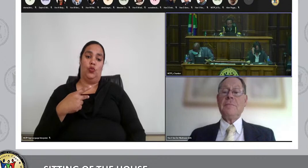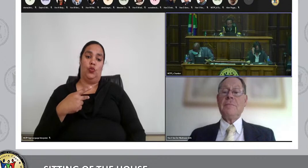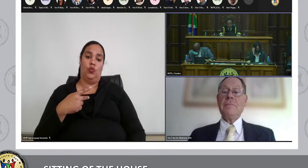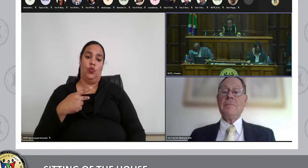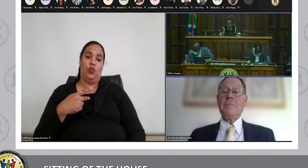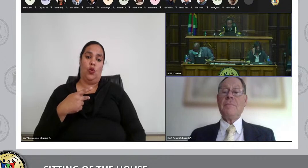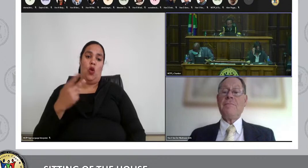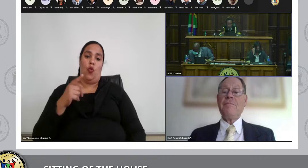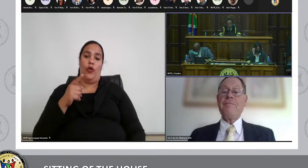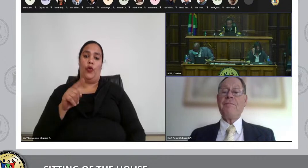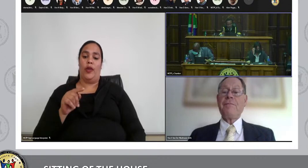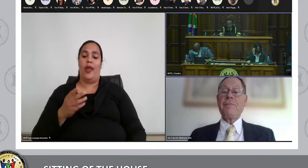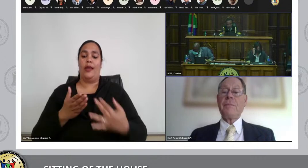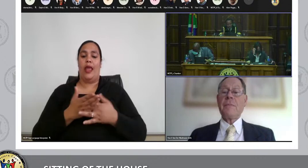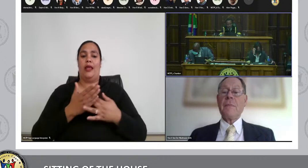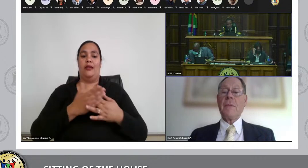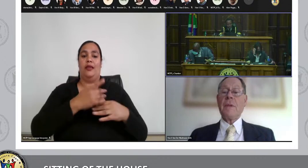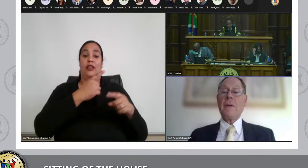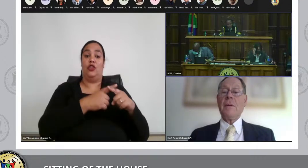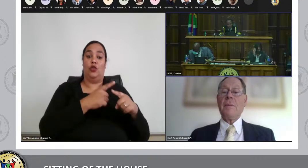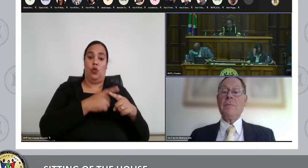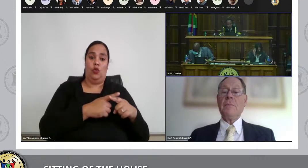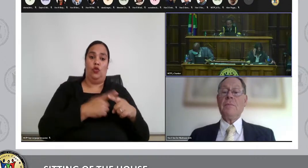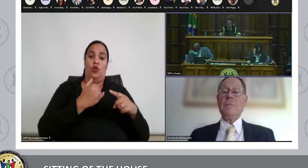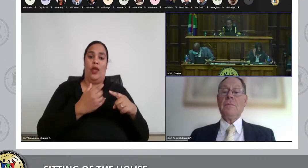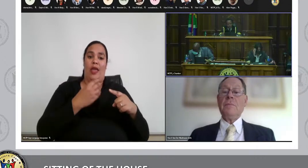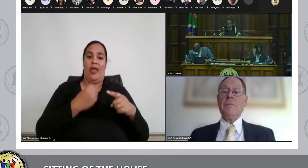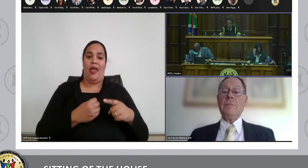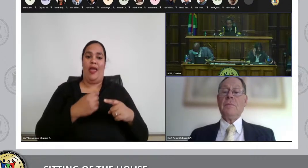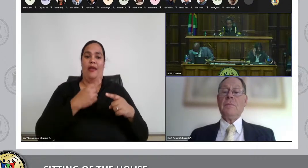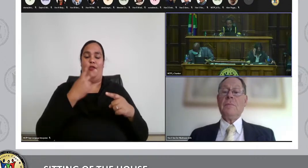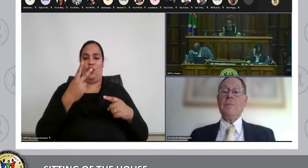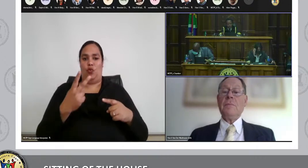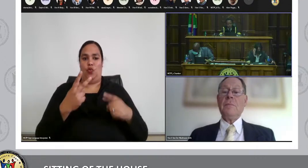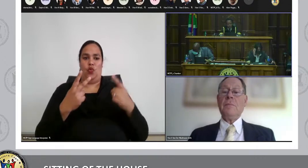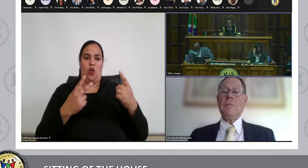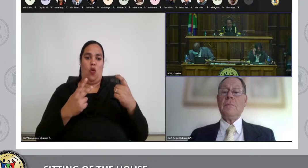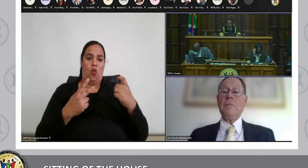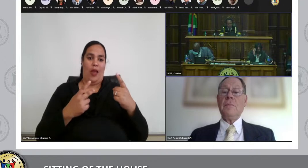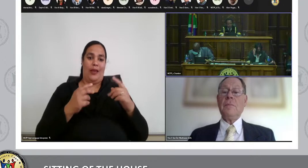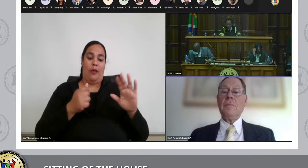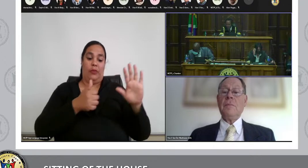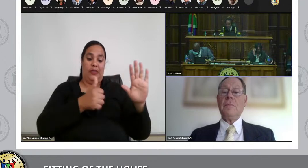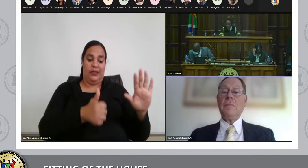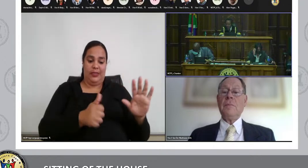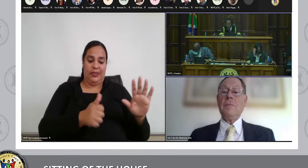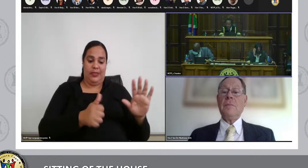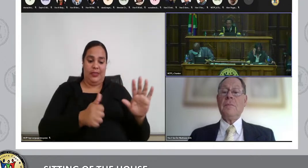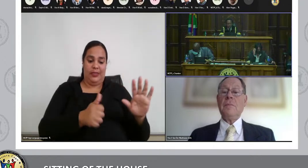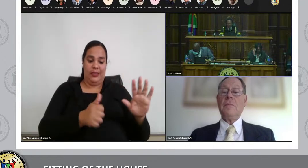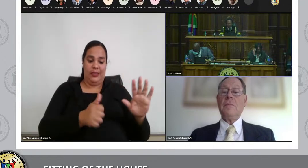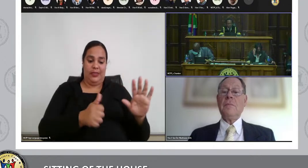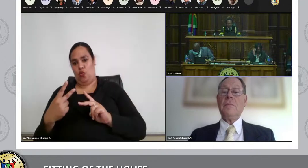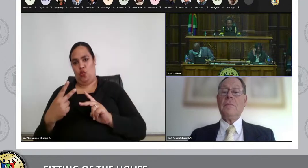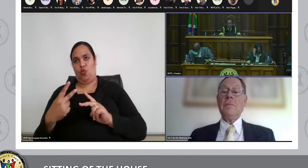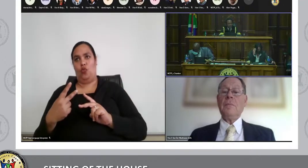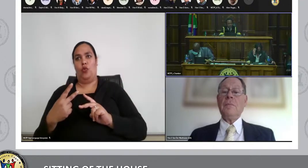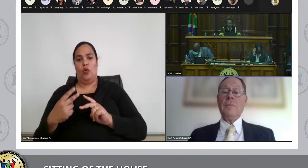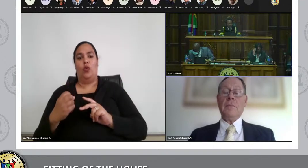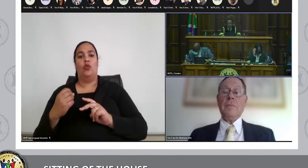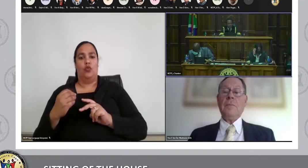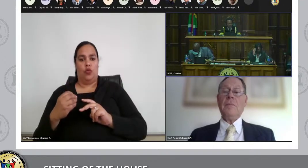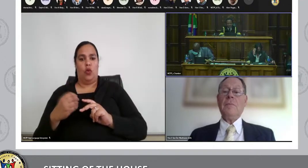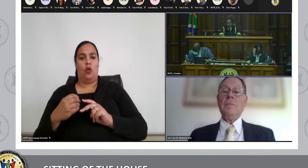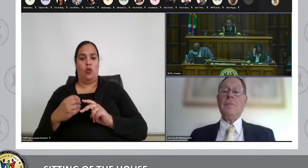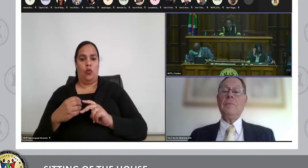areas where you can access isiXhosa. Today I've got two of those areas. One is number 6 and the other one is number 2. So